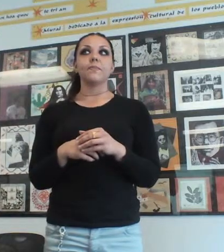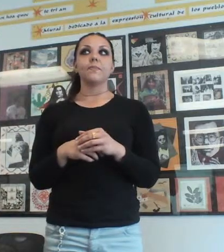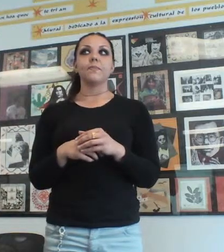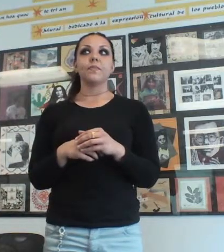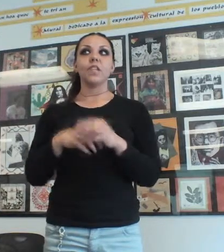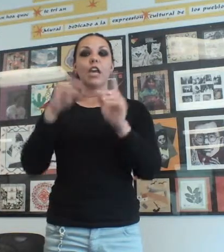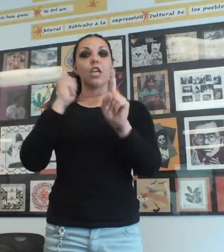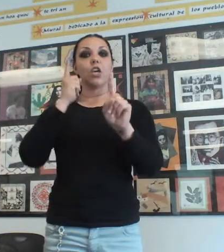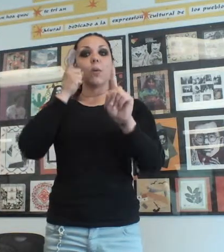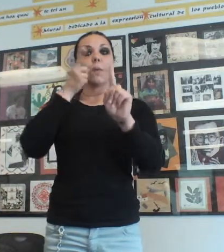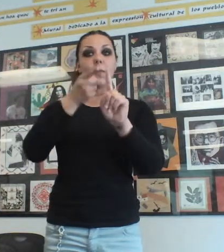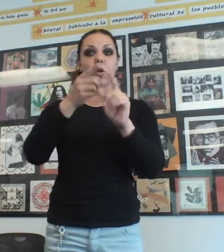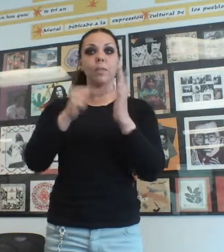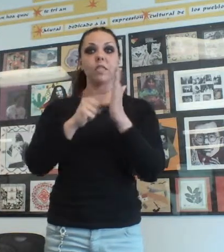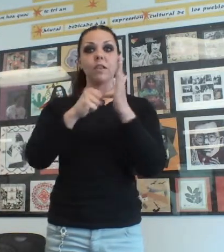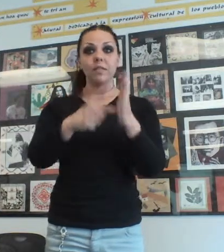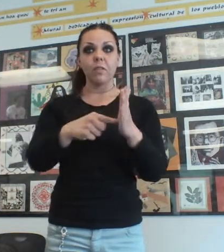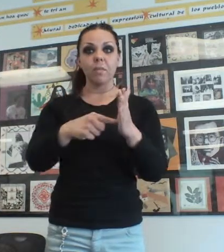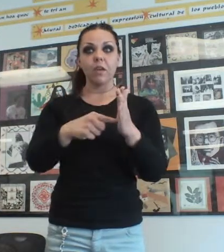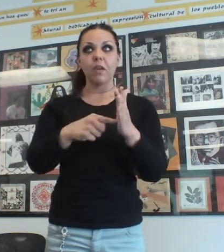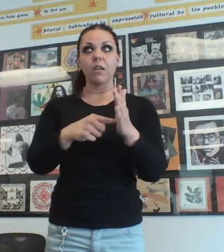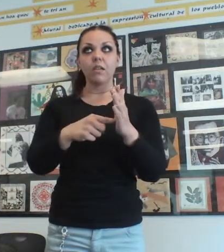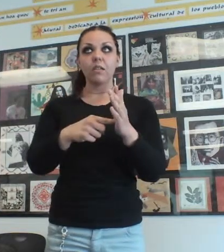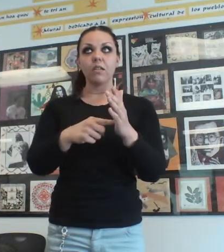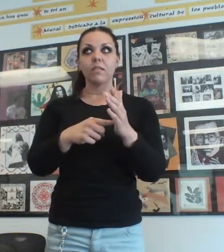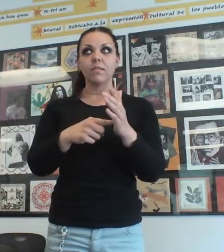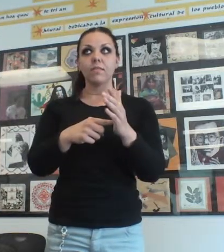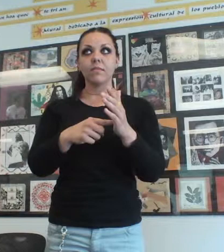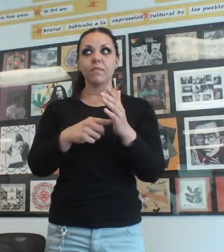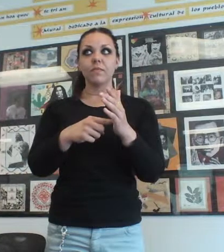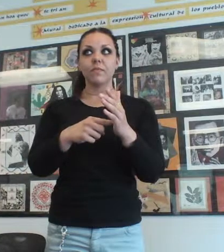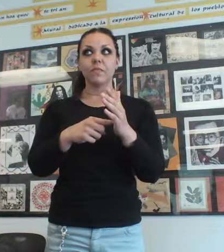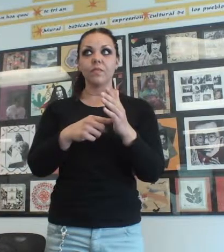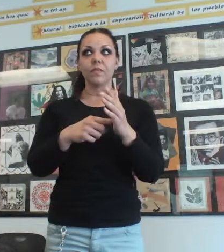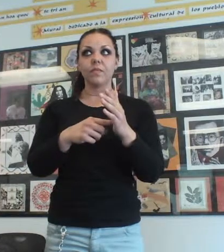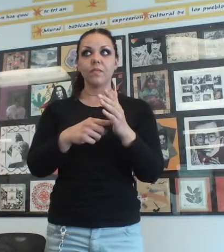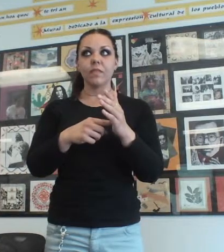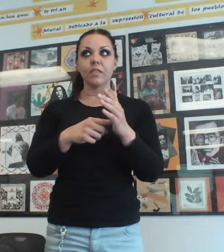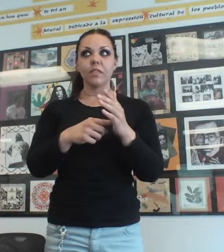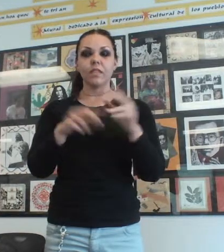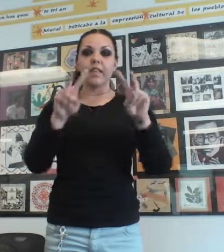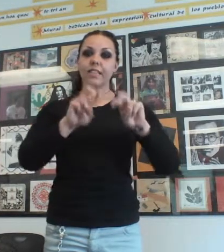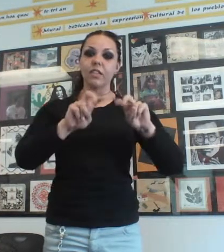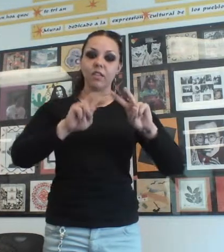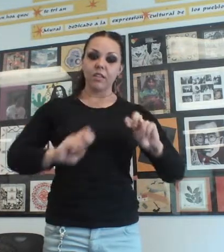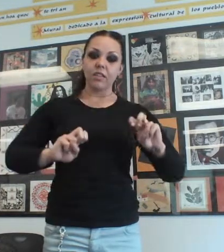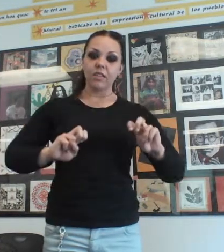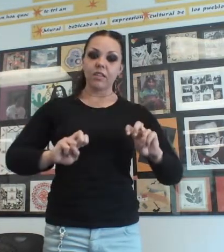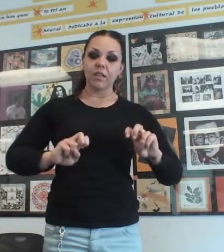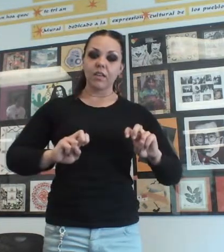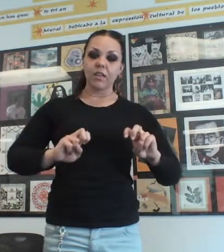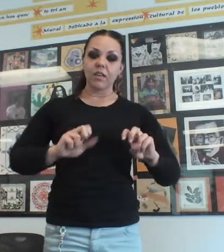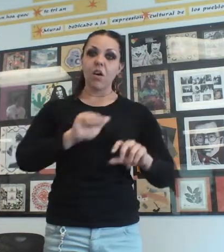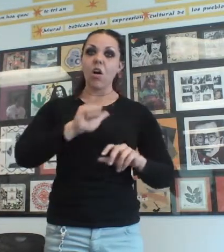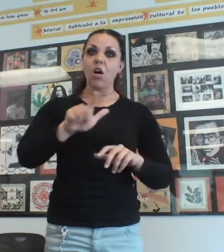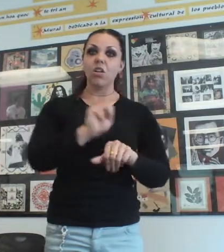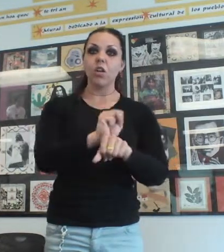the different aspects of what it is that we do and to find one that works for you. Now, that being